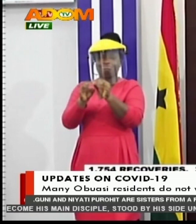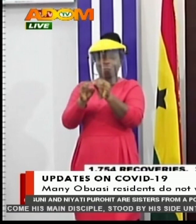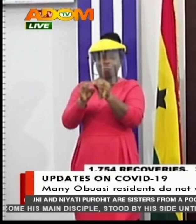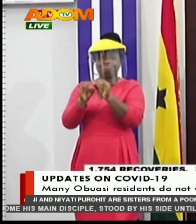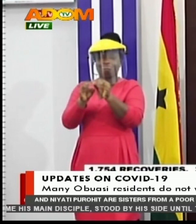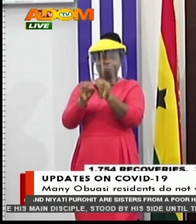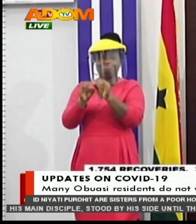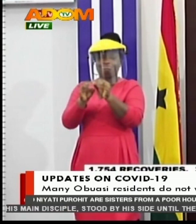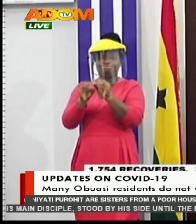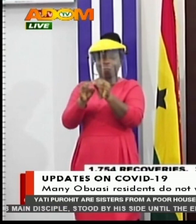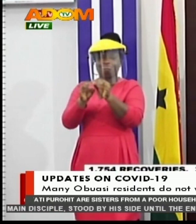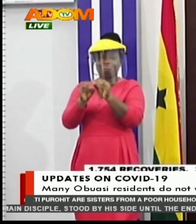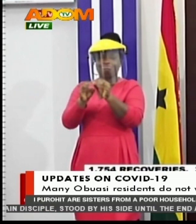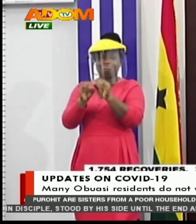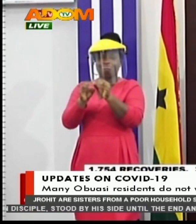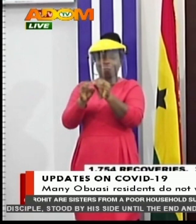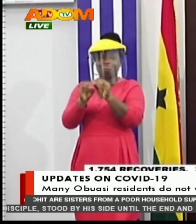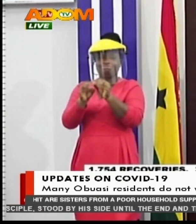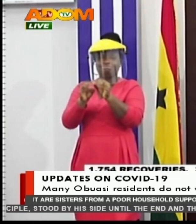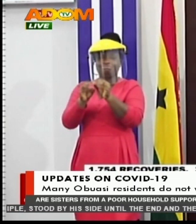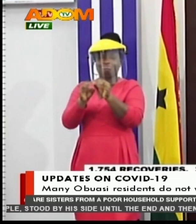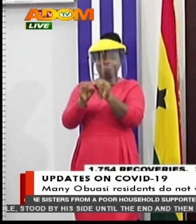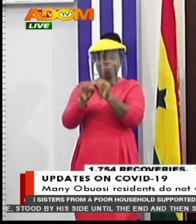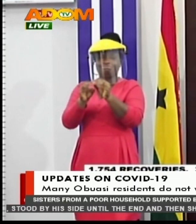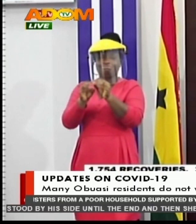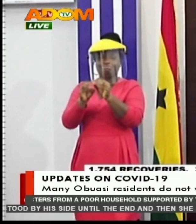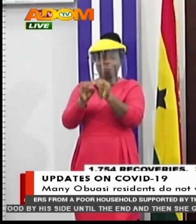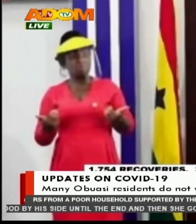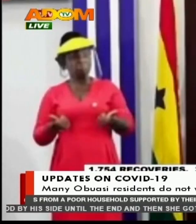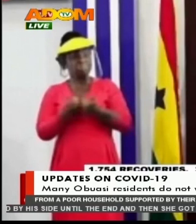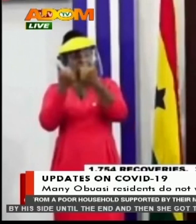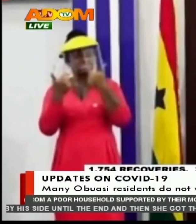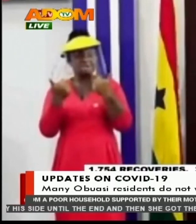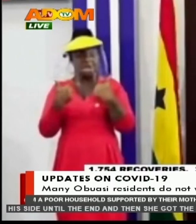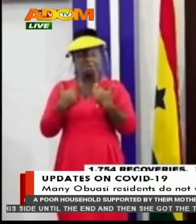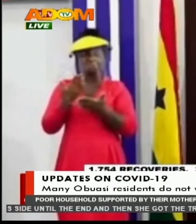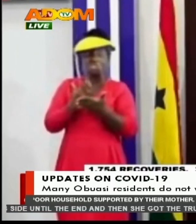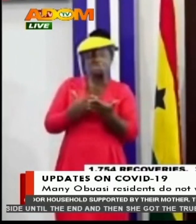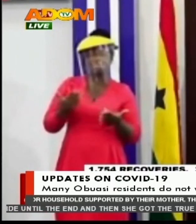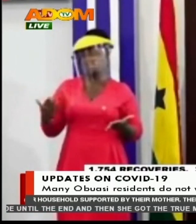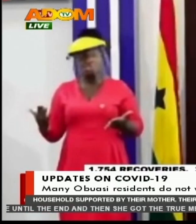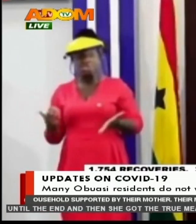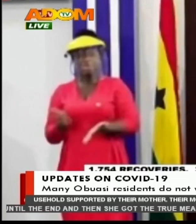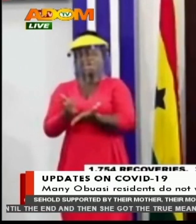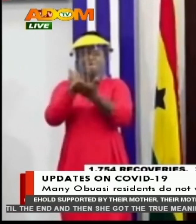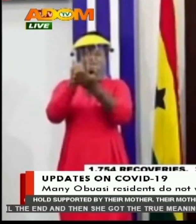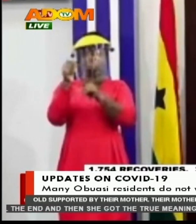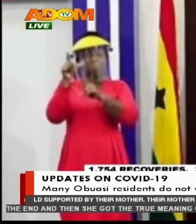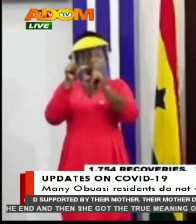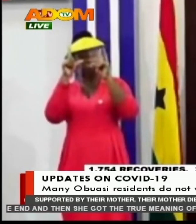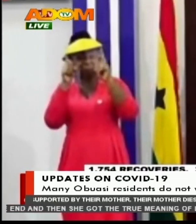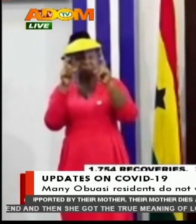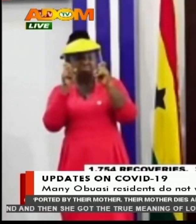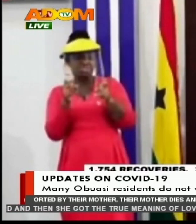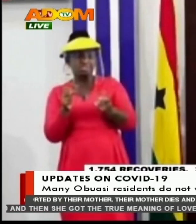center, so the plan is to have a 100-room isolation center. The idea is that they currently now have a